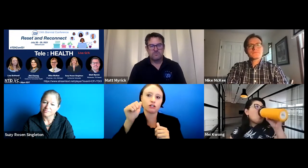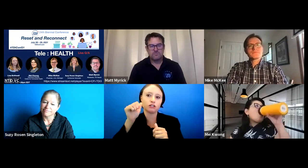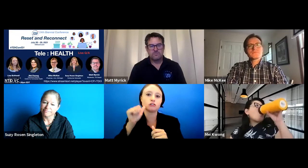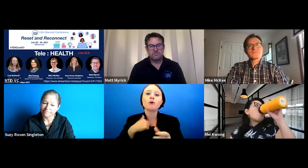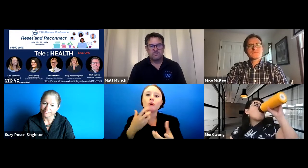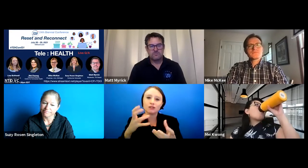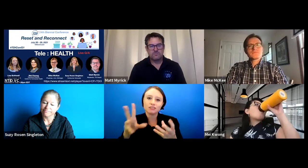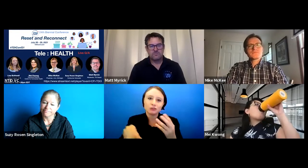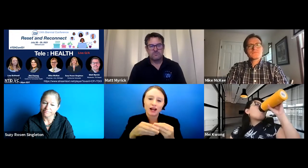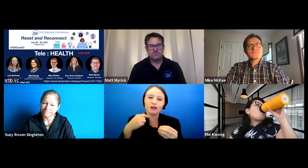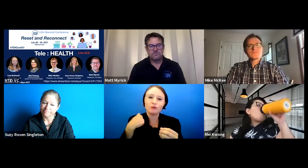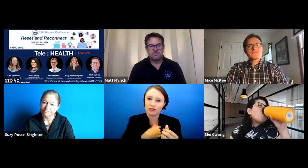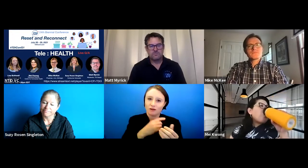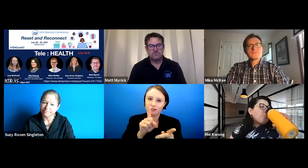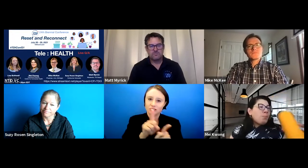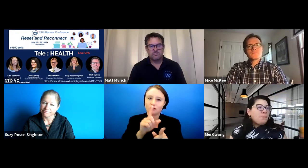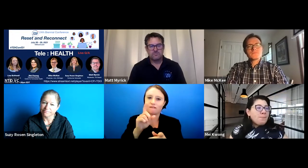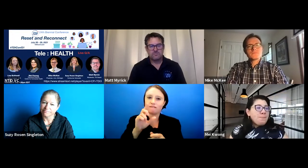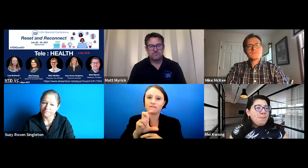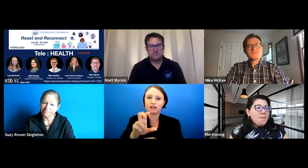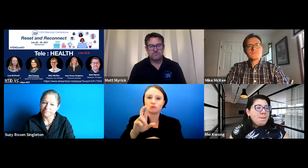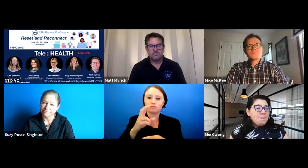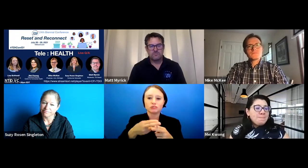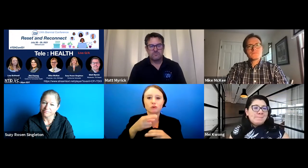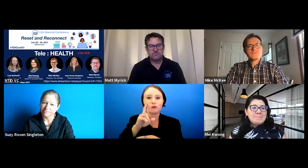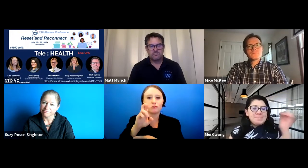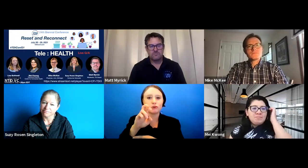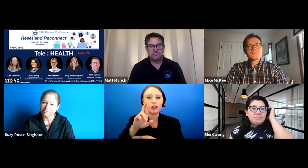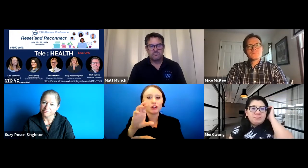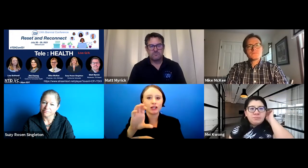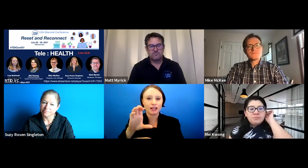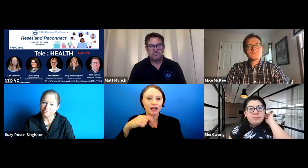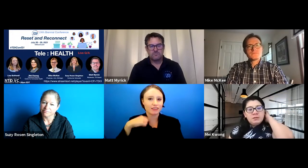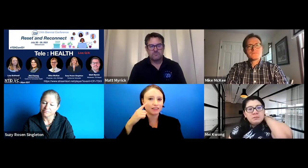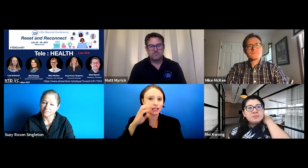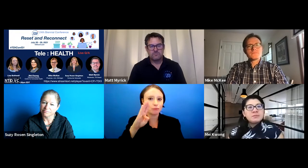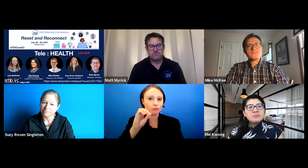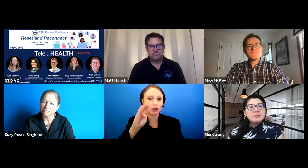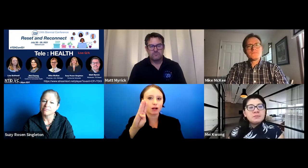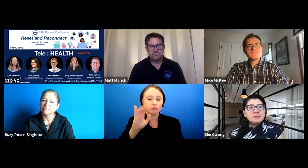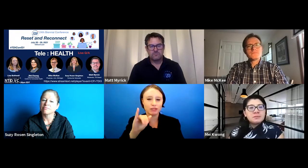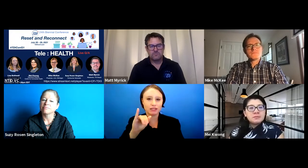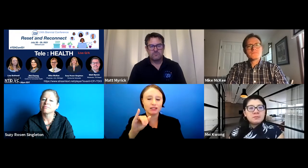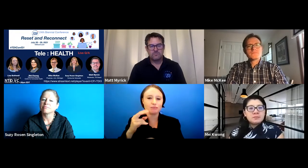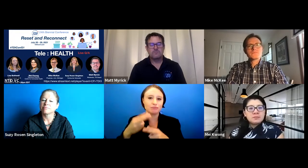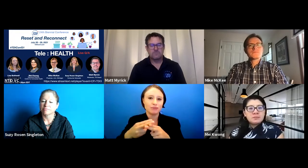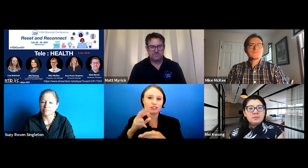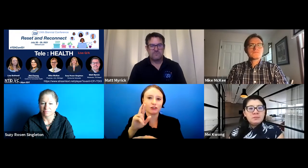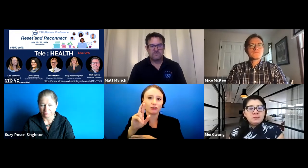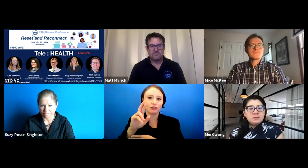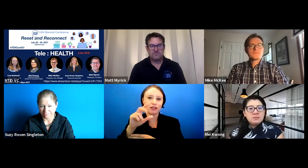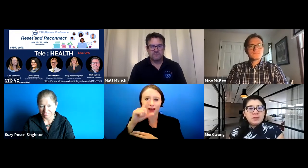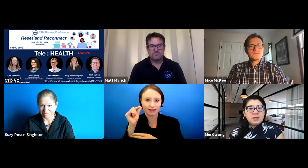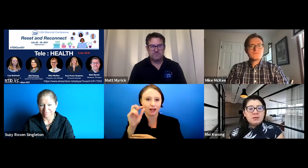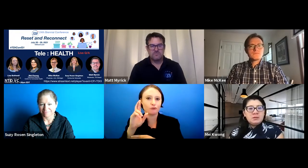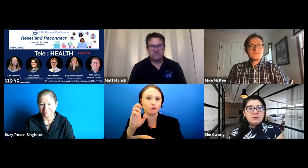disabilities and elderly adults. And I just want to add that we also fund what's called RERC. I